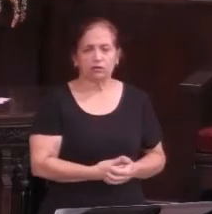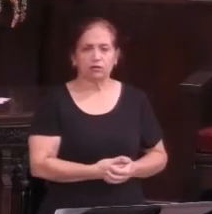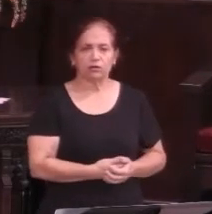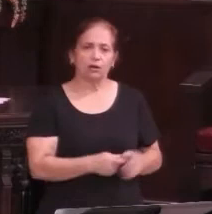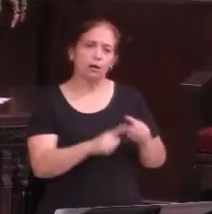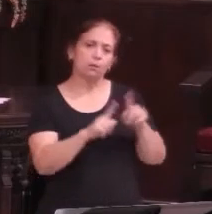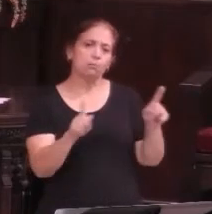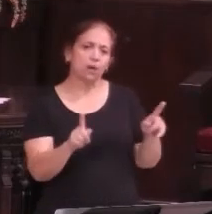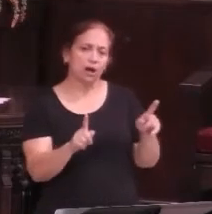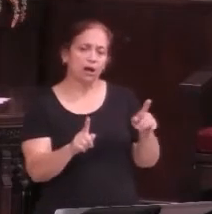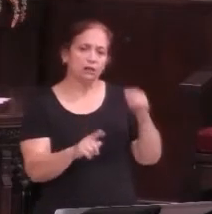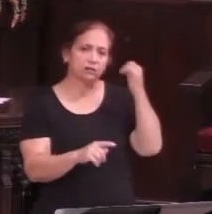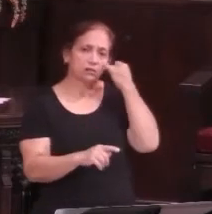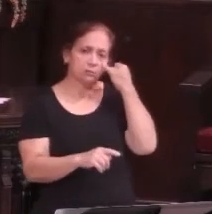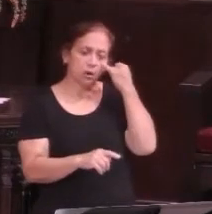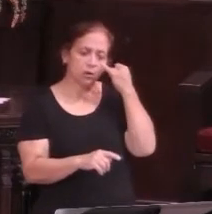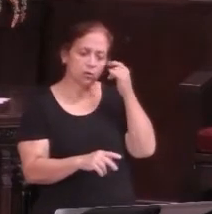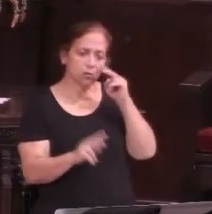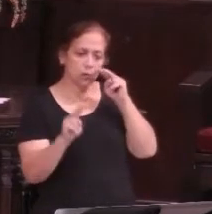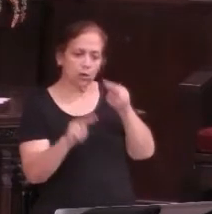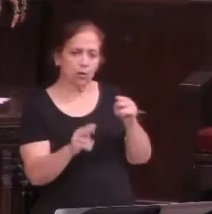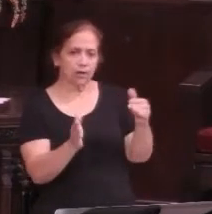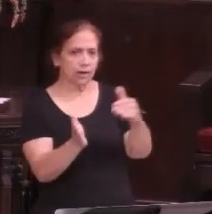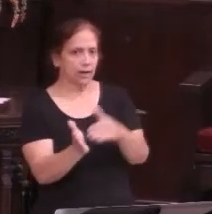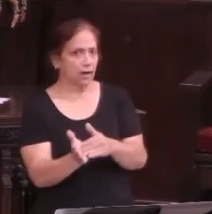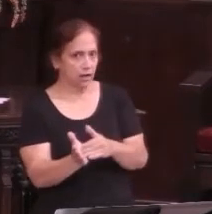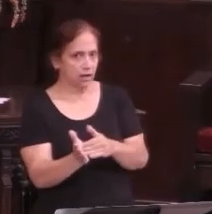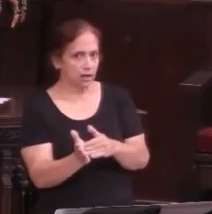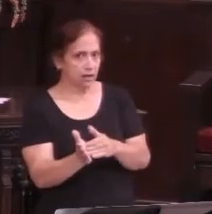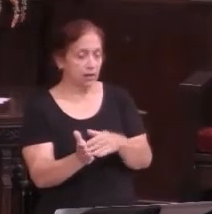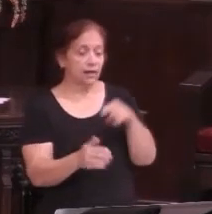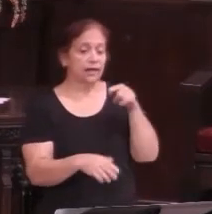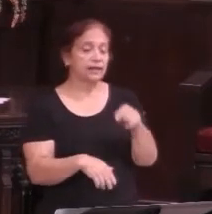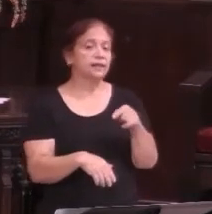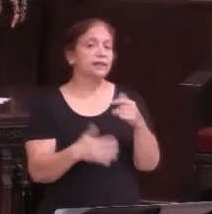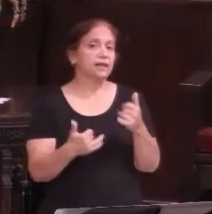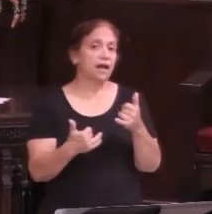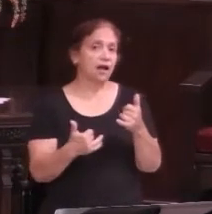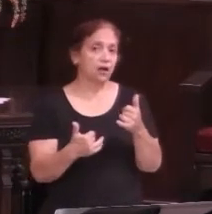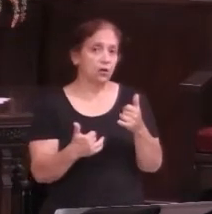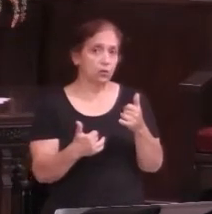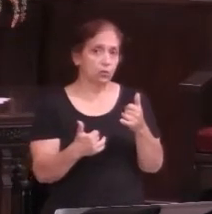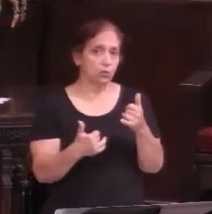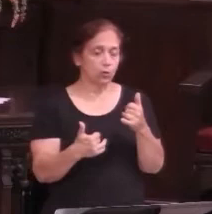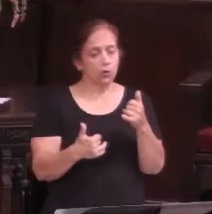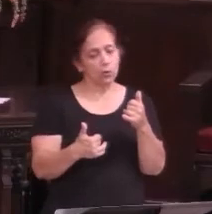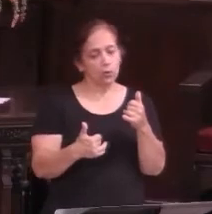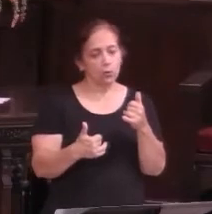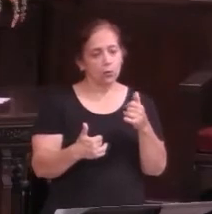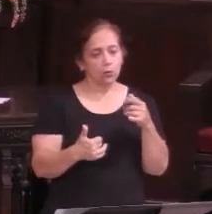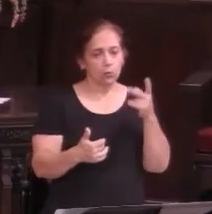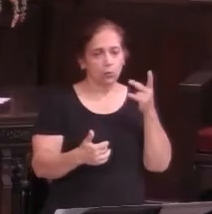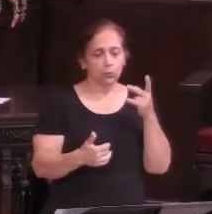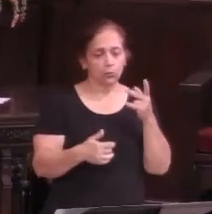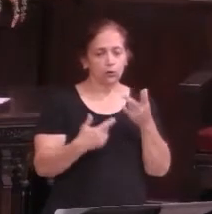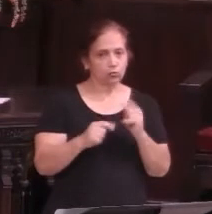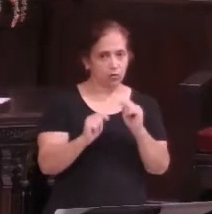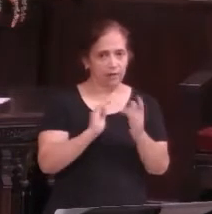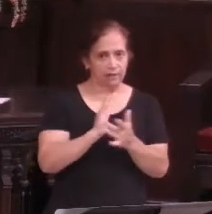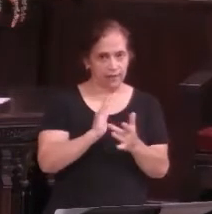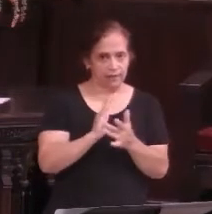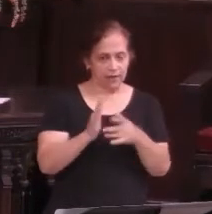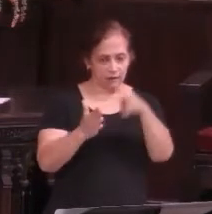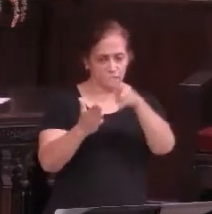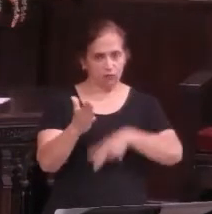But what if we looked again? And this time we used Carter Florence's technique